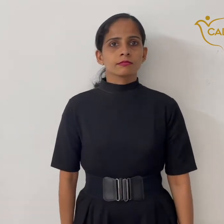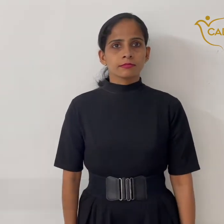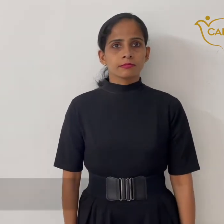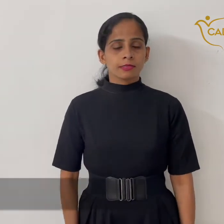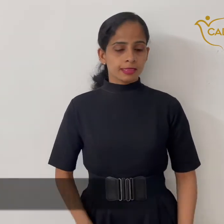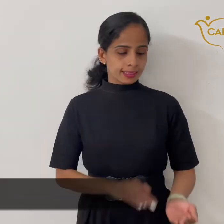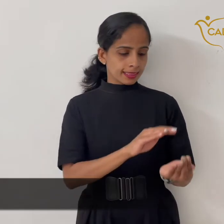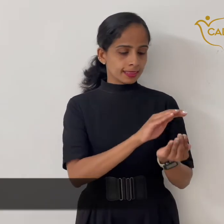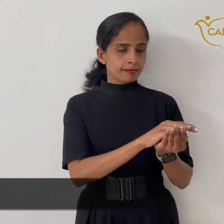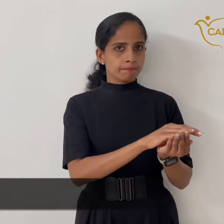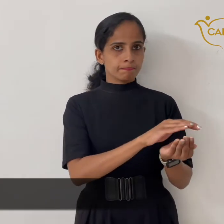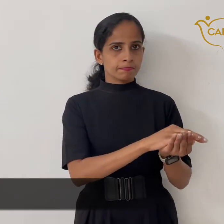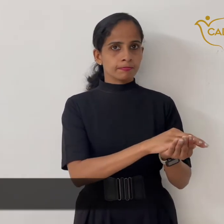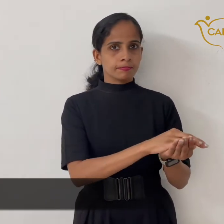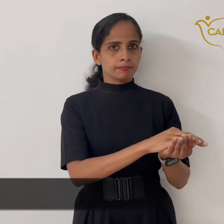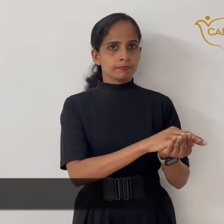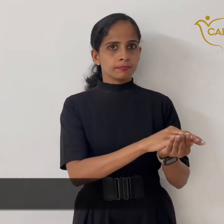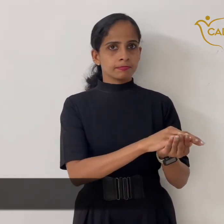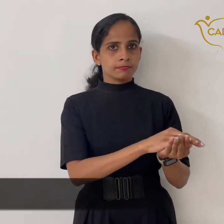have hold